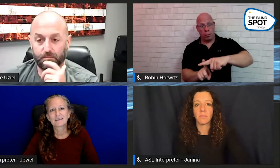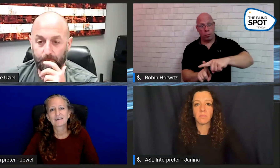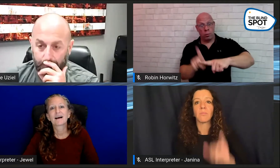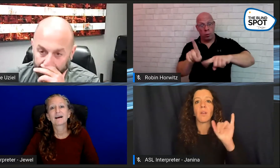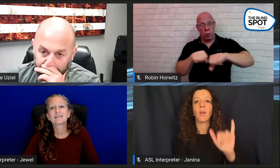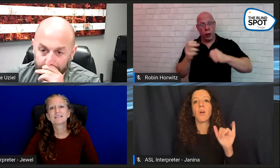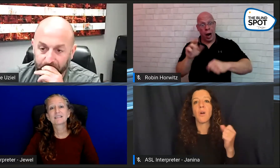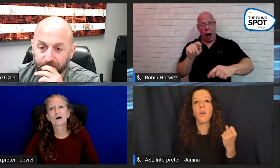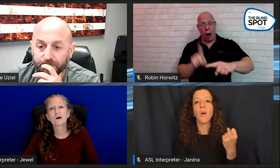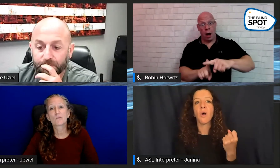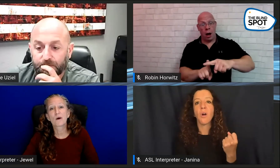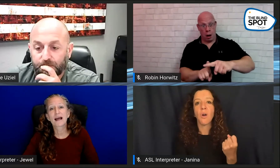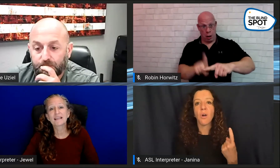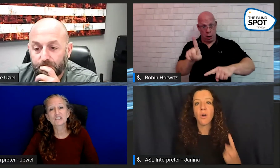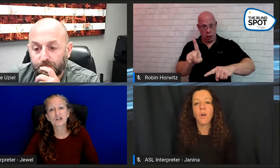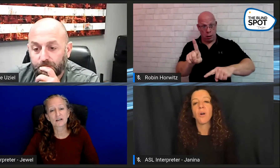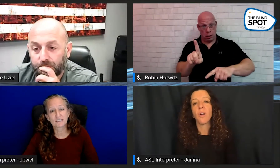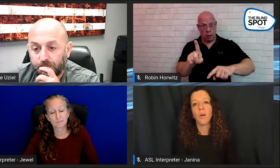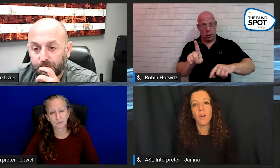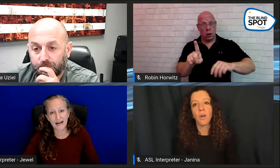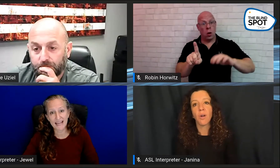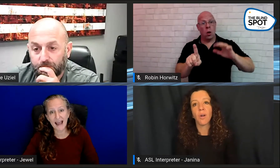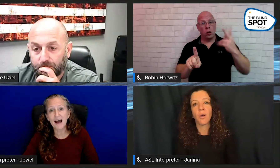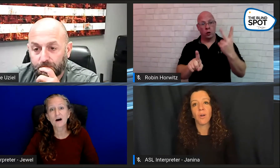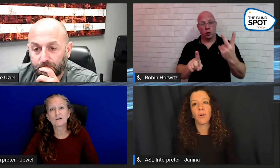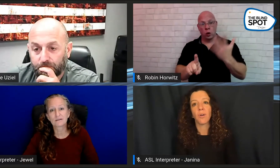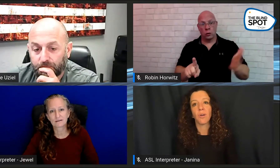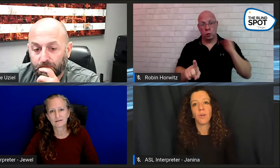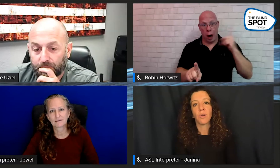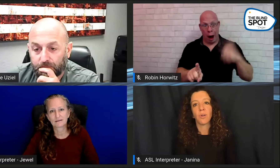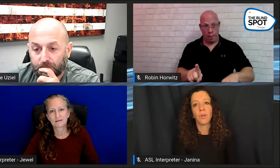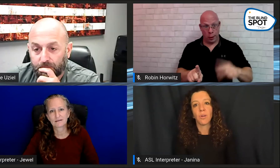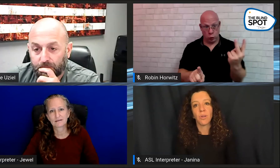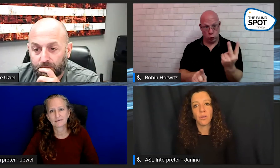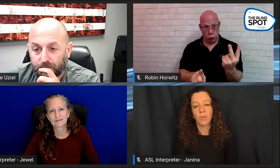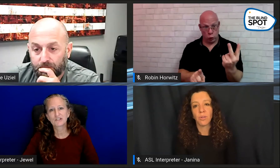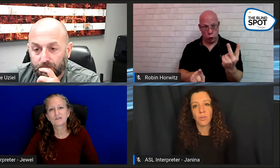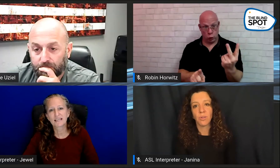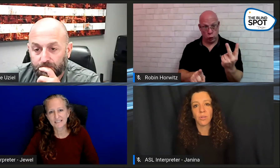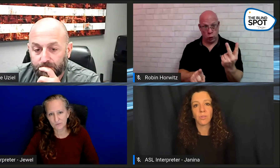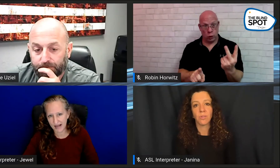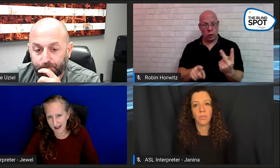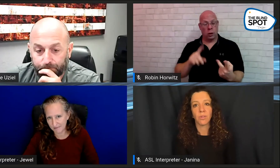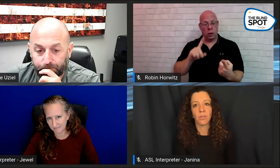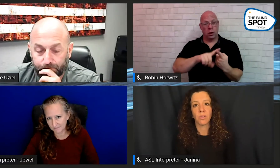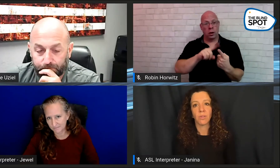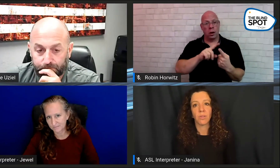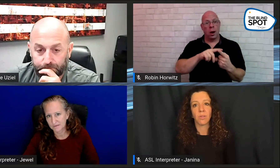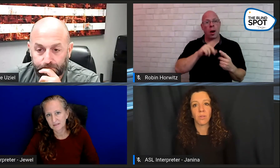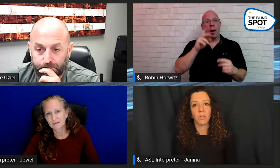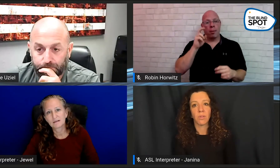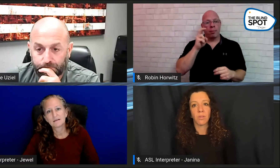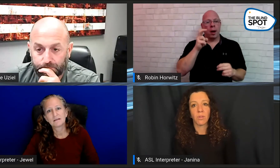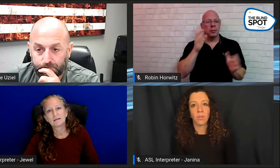Got it. So when it started to break out, 2 things would happen.